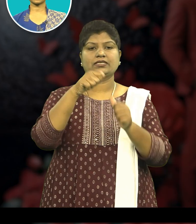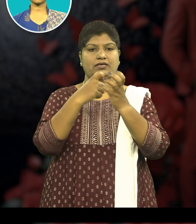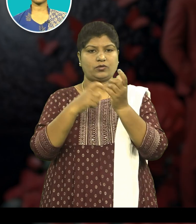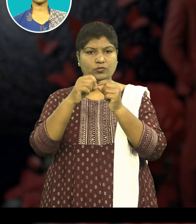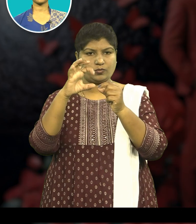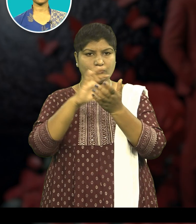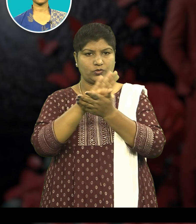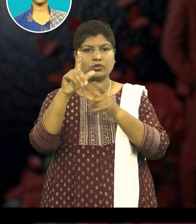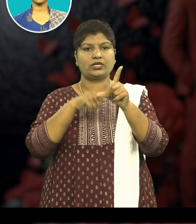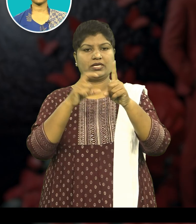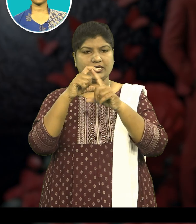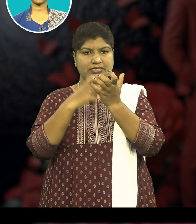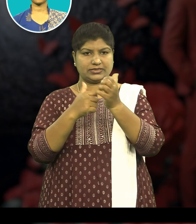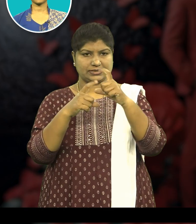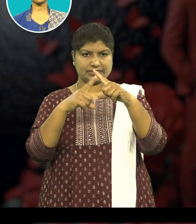carbohydrates,